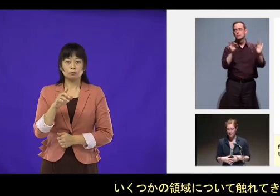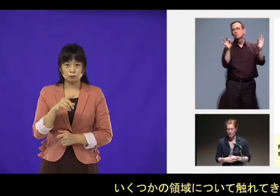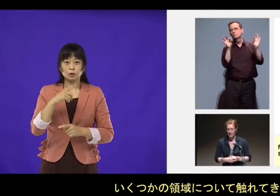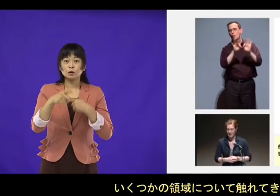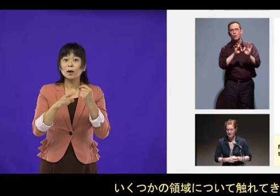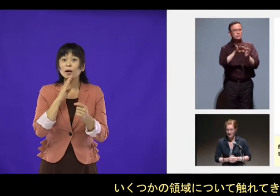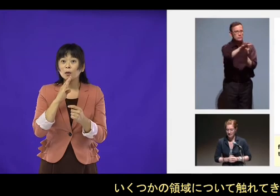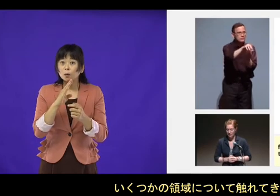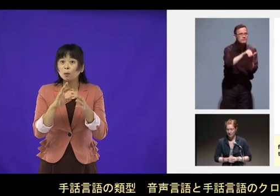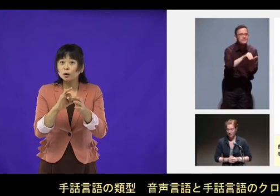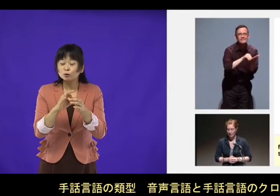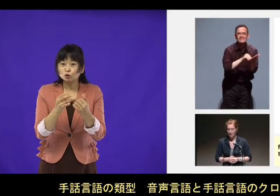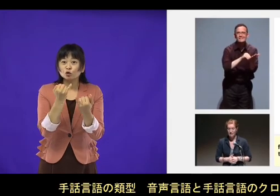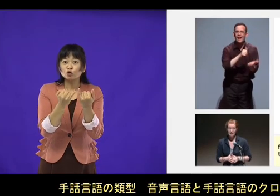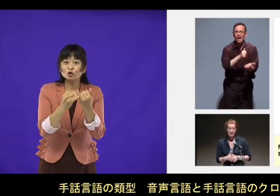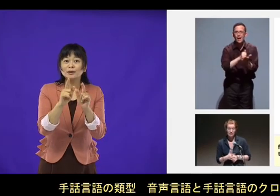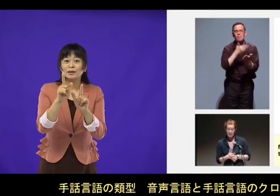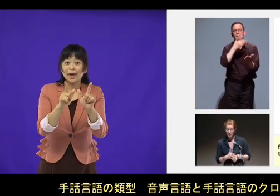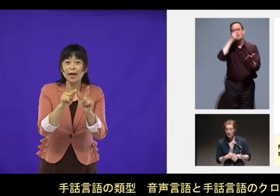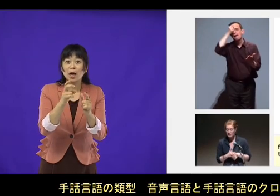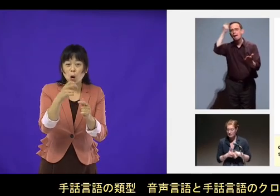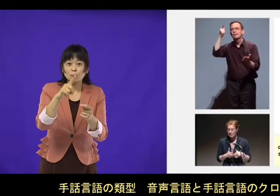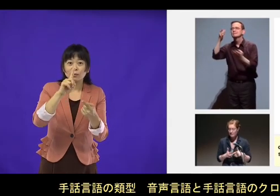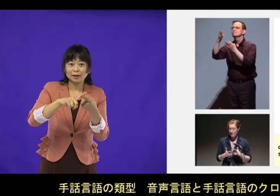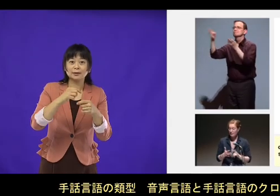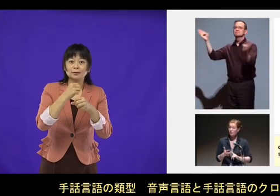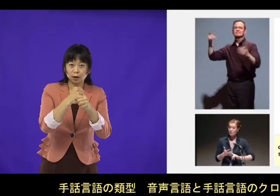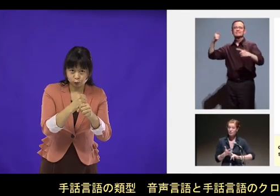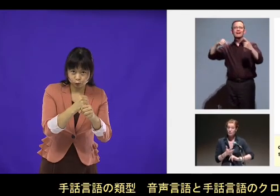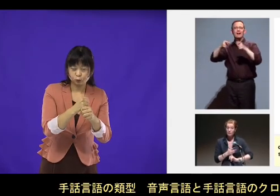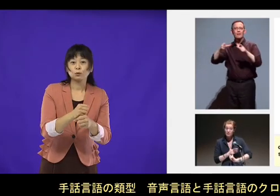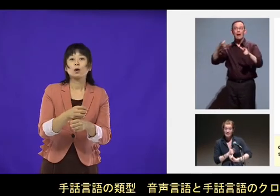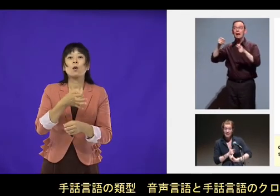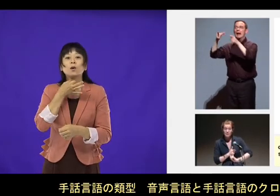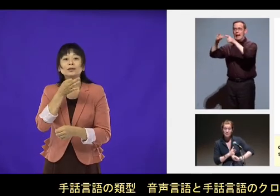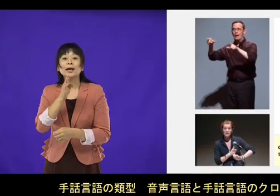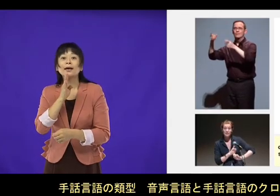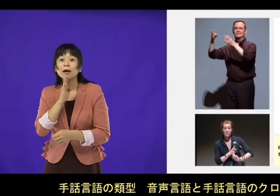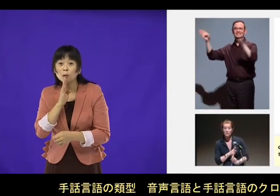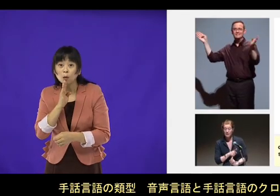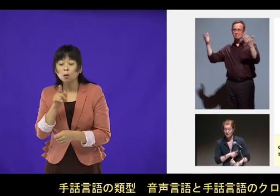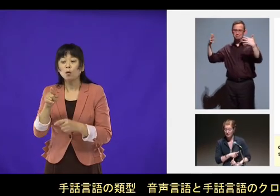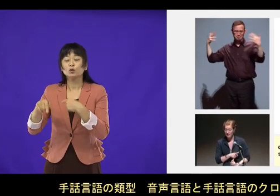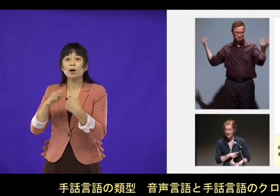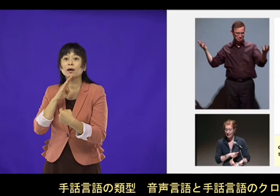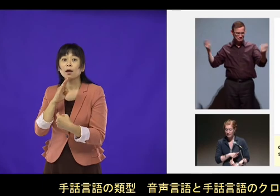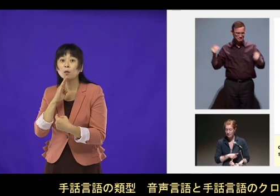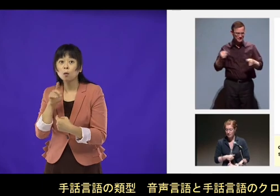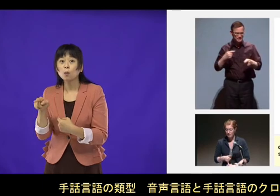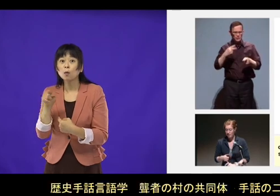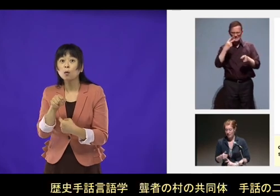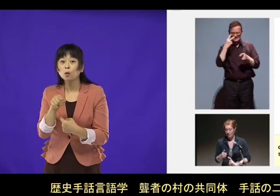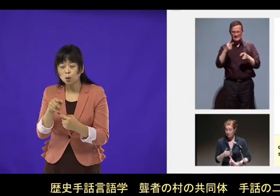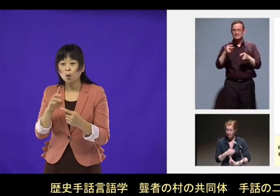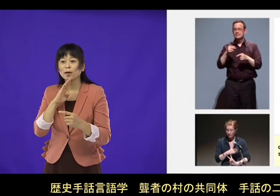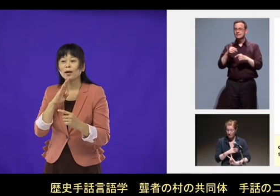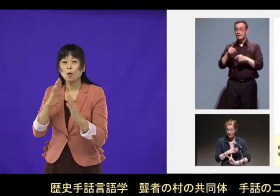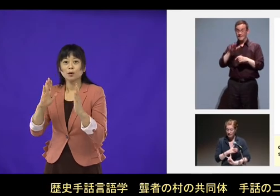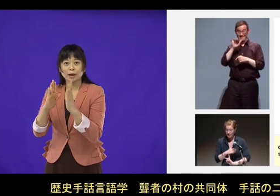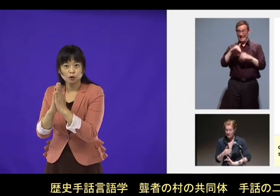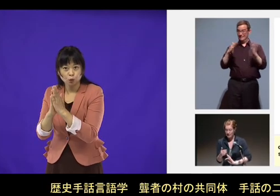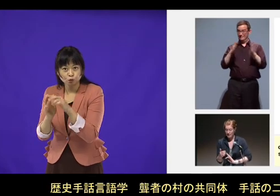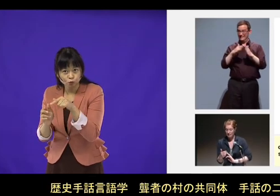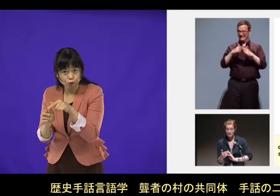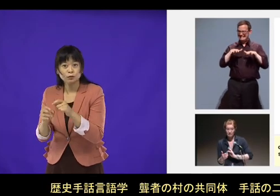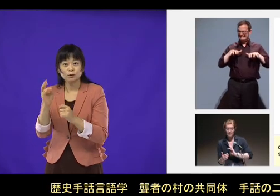mentioned a couple of domains. So sign language typology, cross-modal contact between the spoken and the sign language, historical